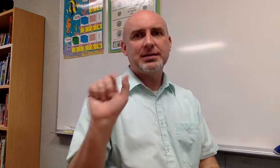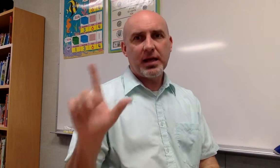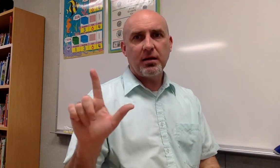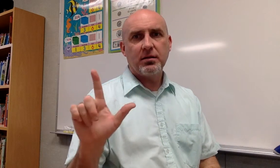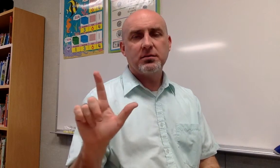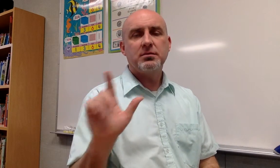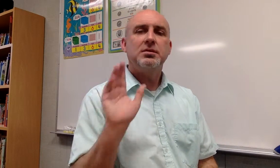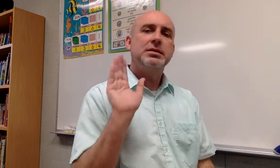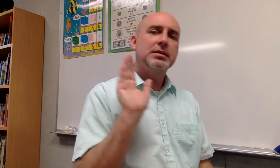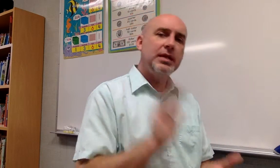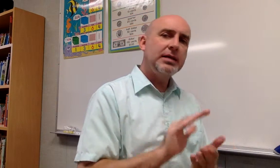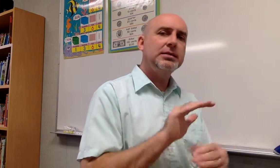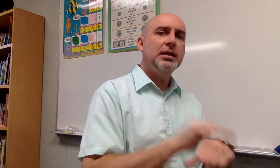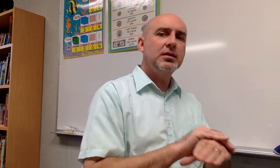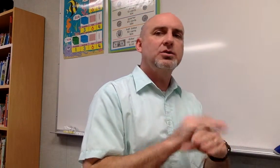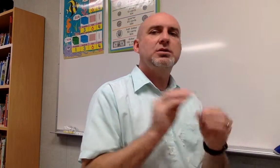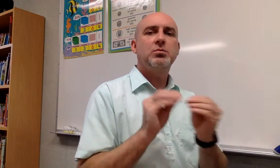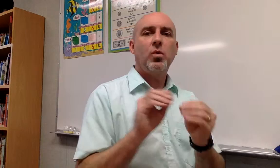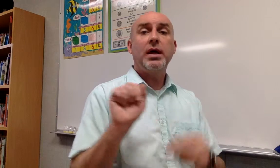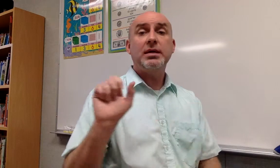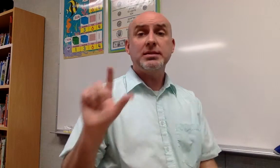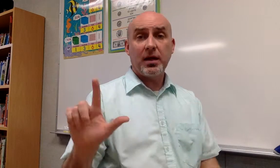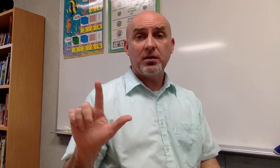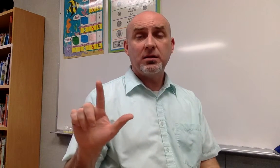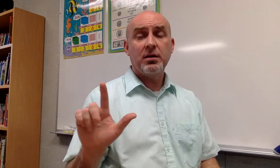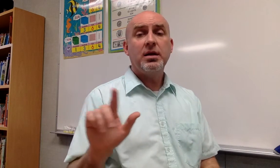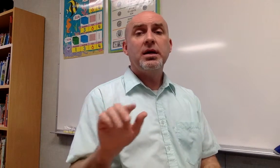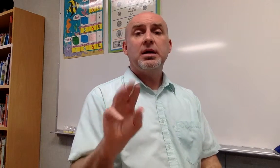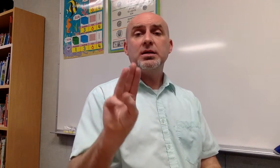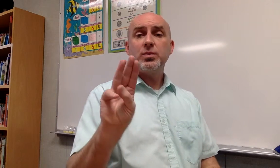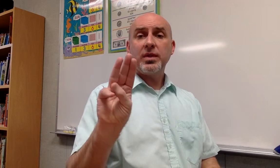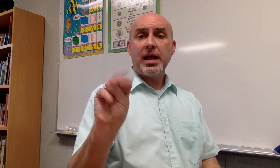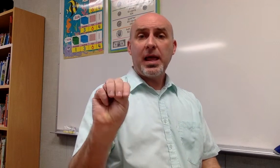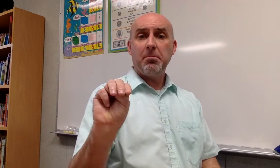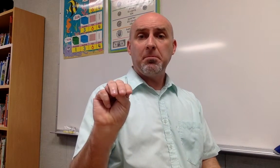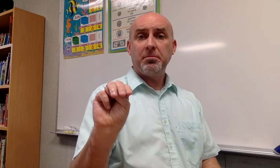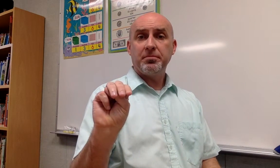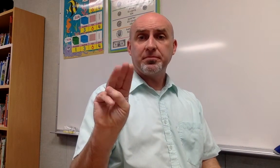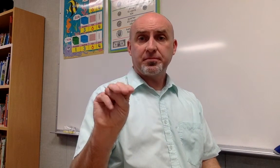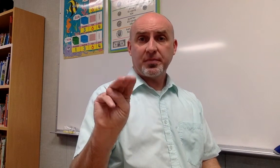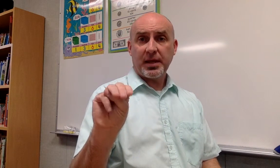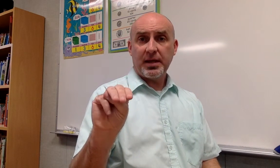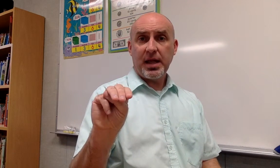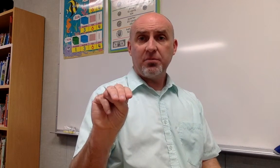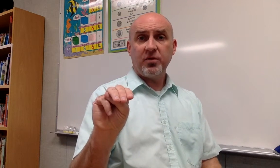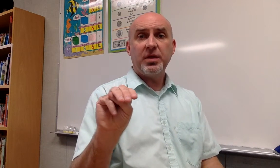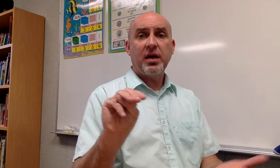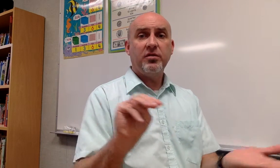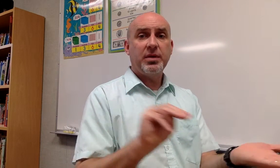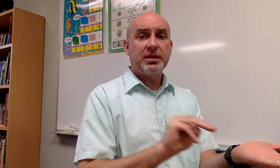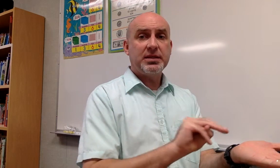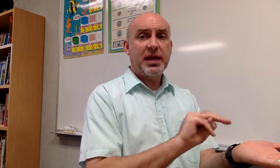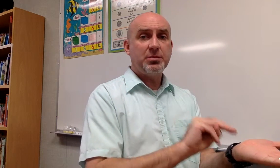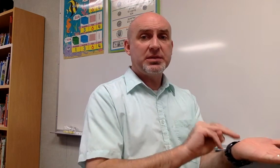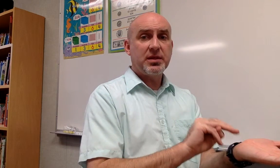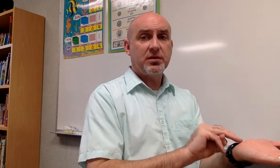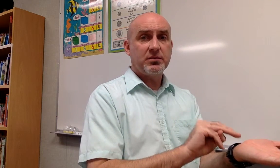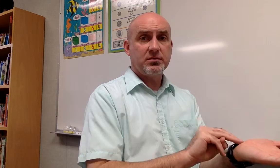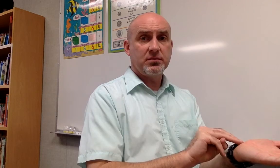ASL, less English, is more ASL, is with an M from the alphabet that taps there in